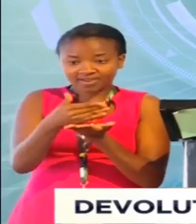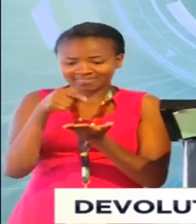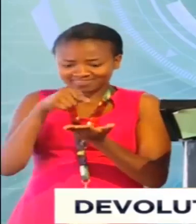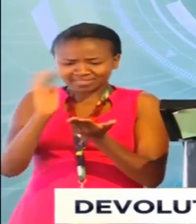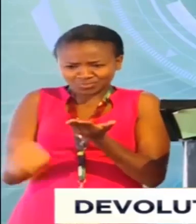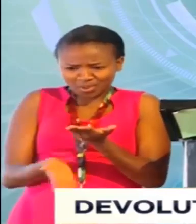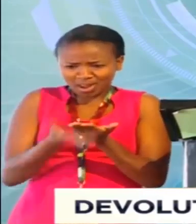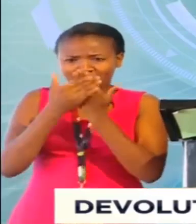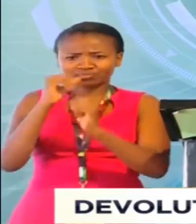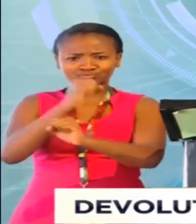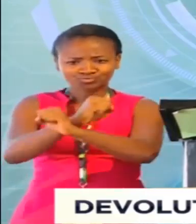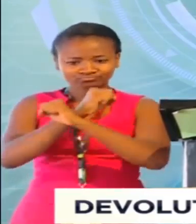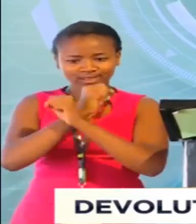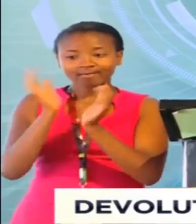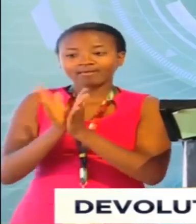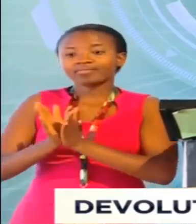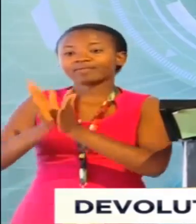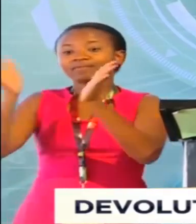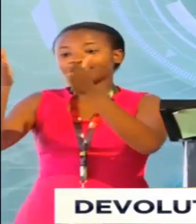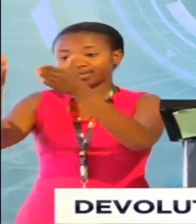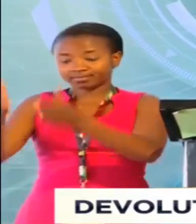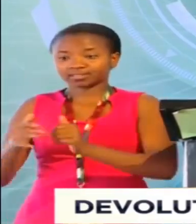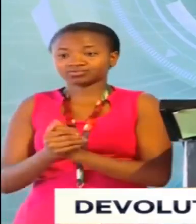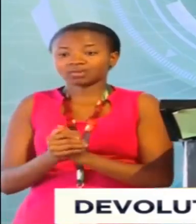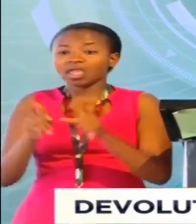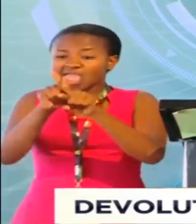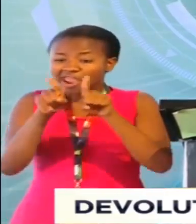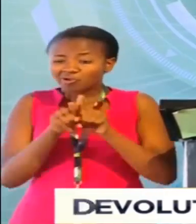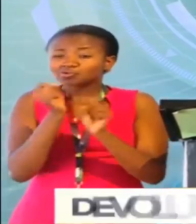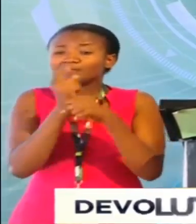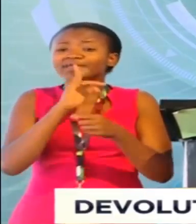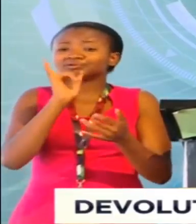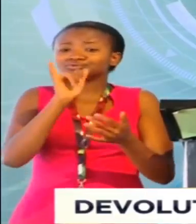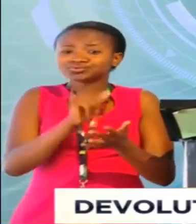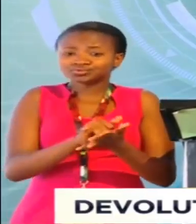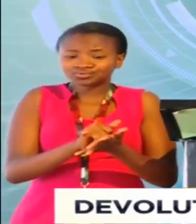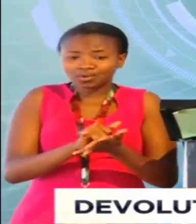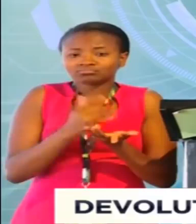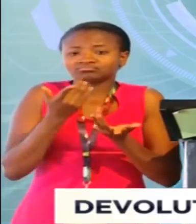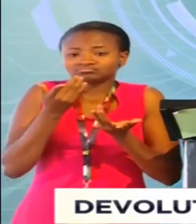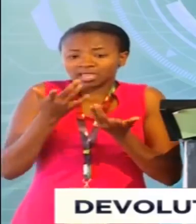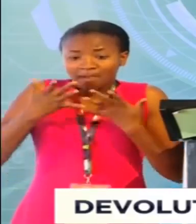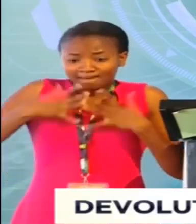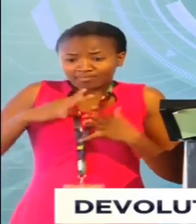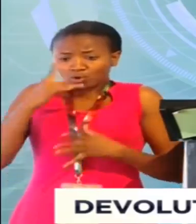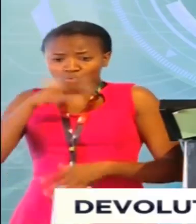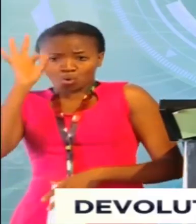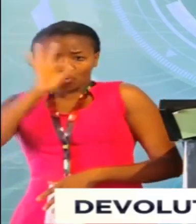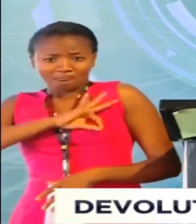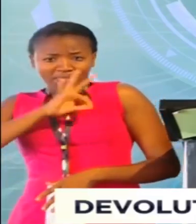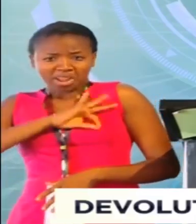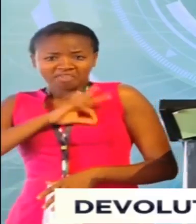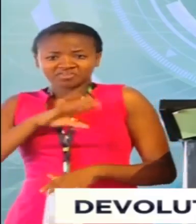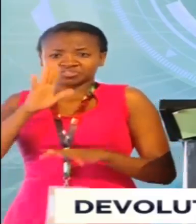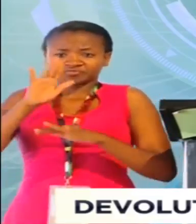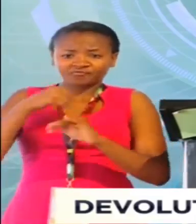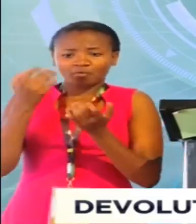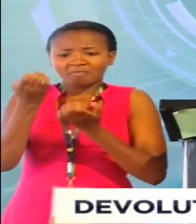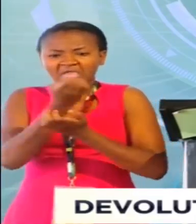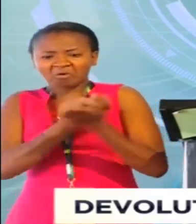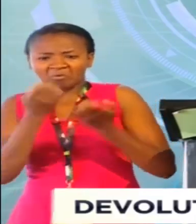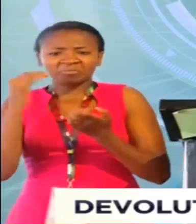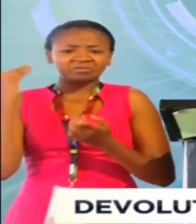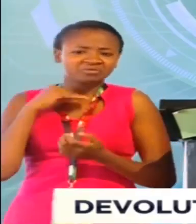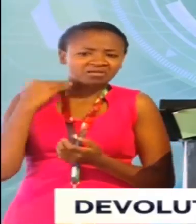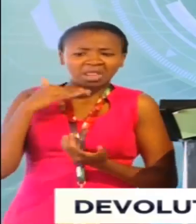serve to guard the public purse, as well as ensure that those who benefited from proceeds of economic